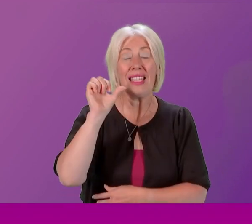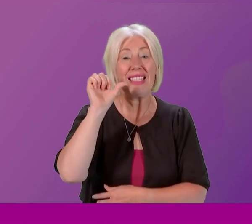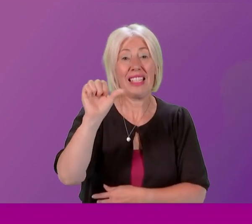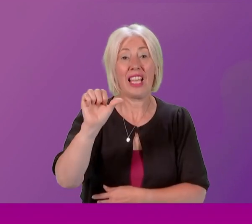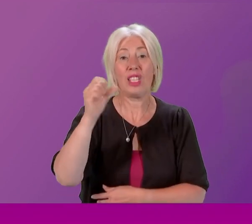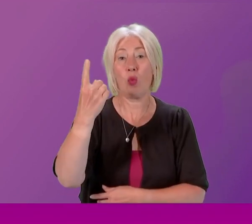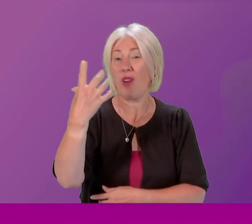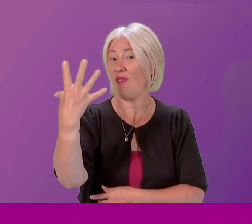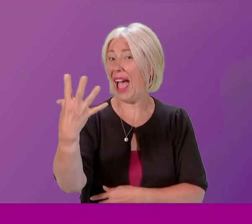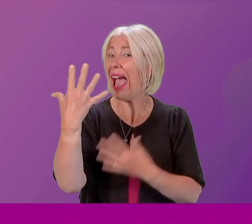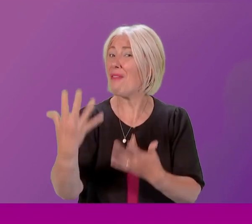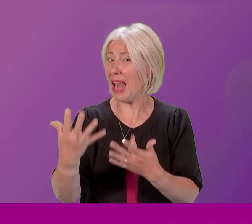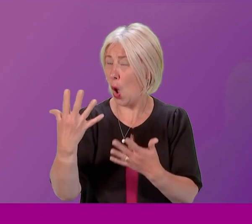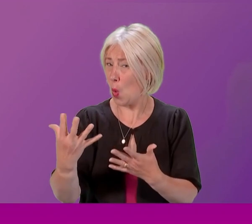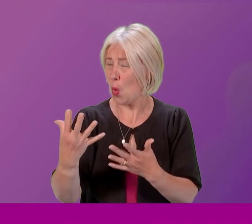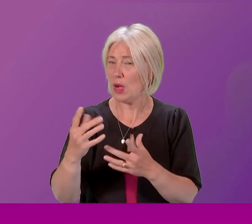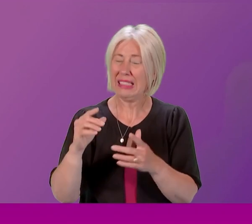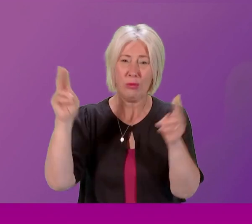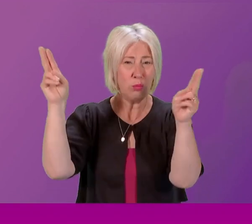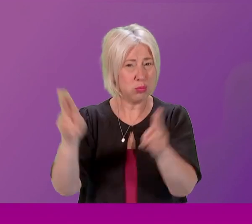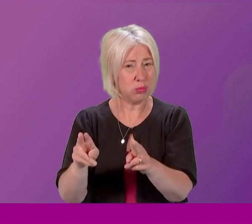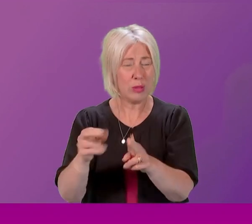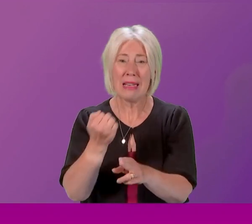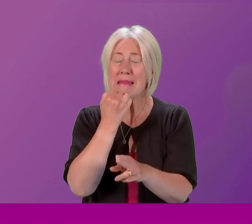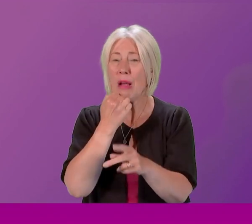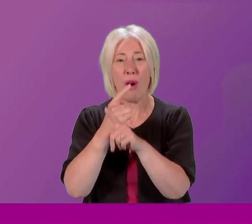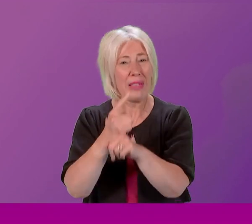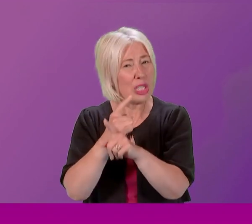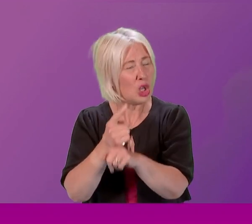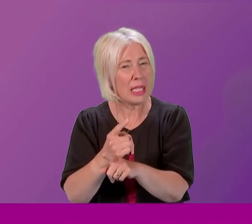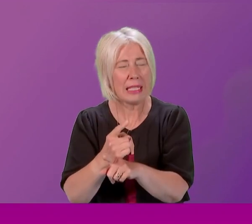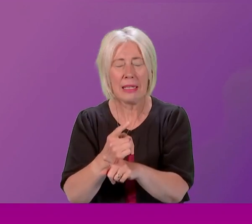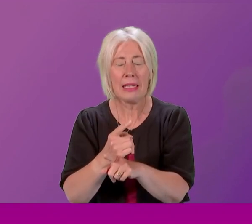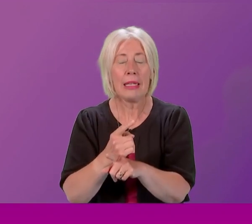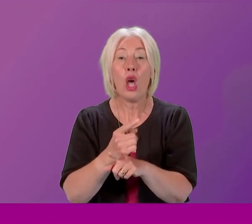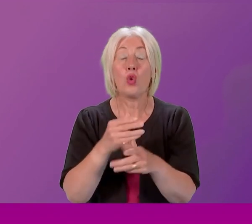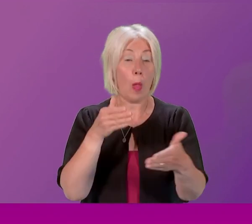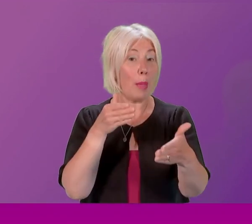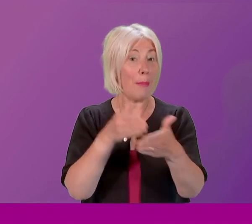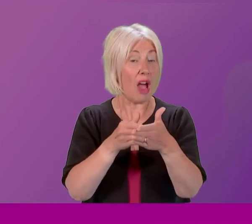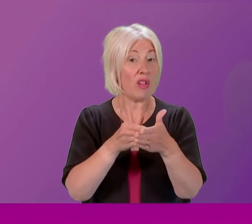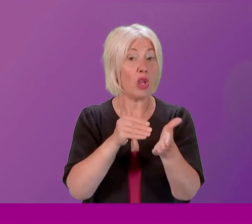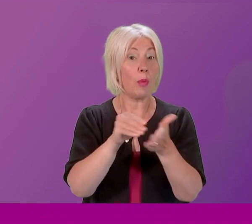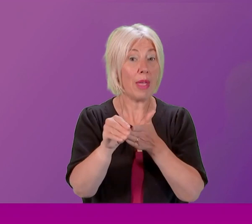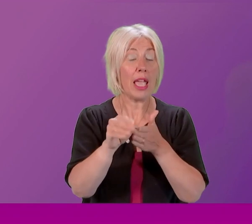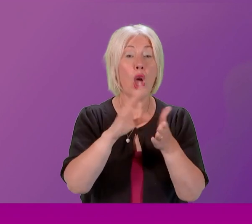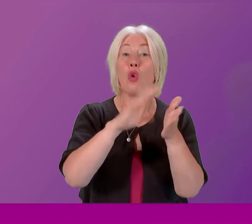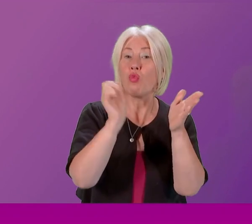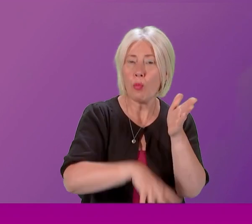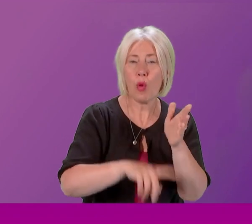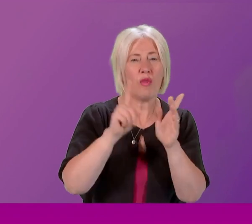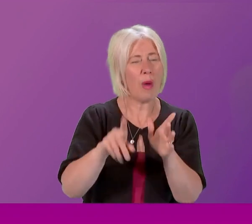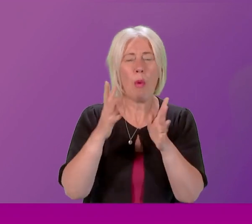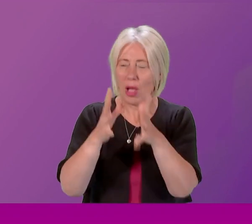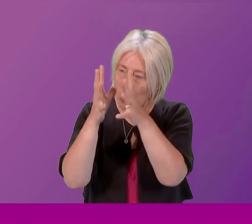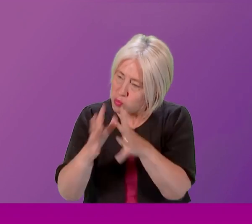big barrier in terms of cost, but we've got a lot of work to do, which won't be done overnight, to try and up